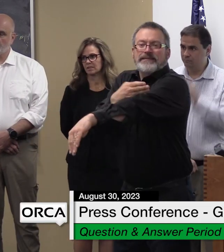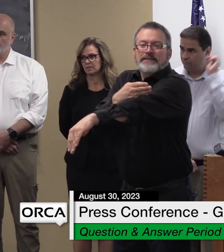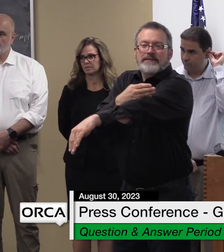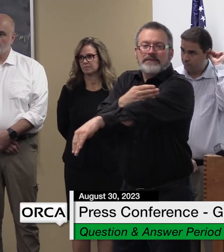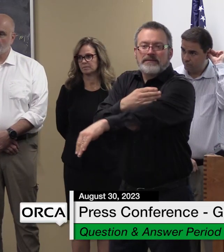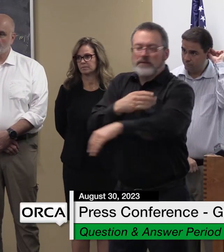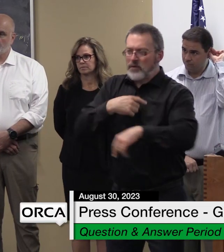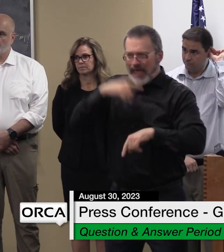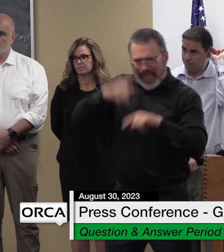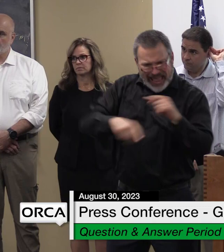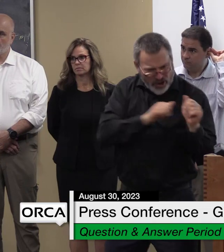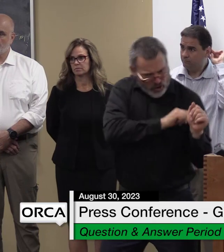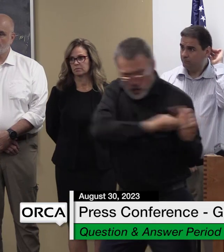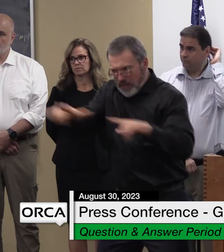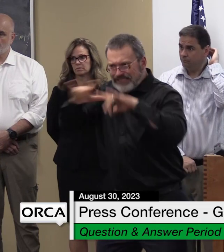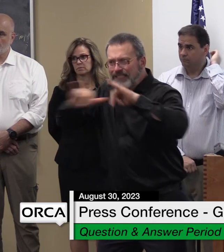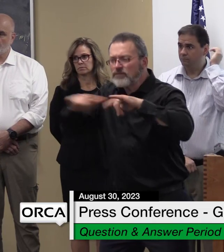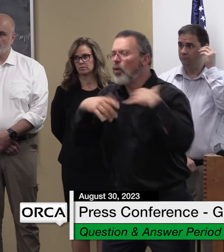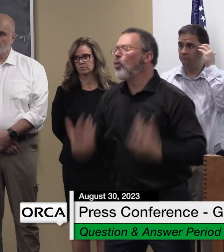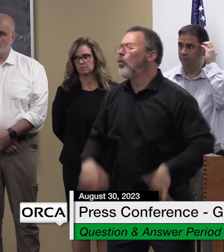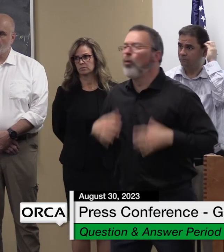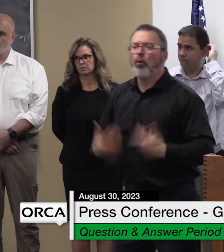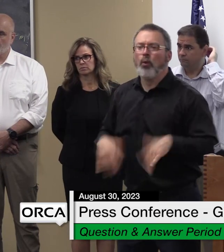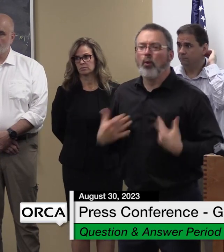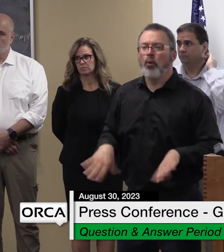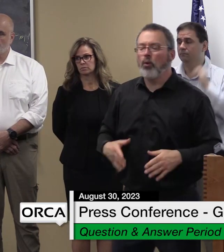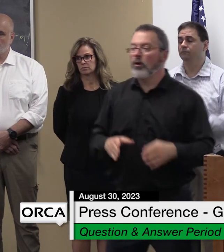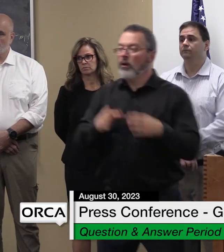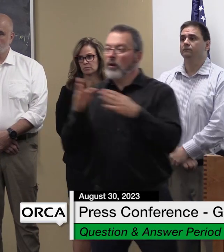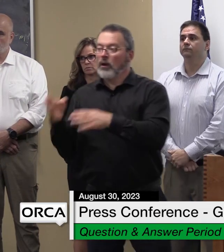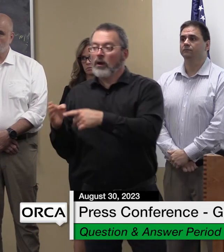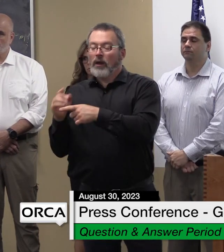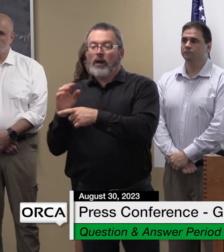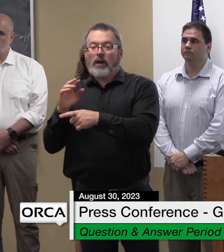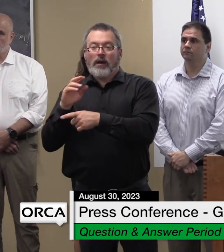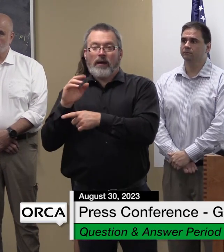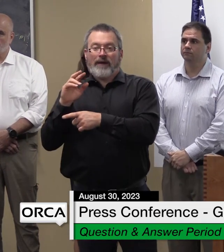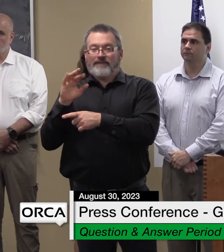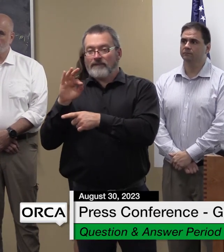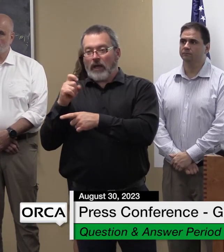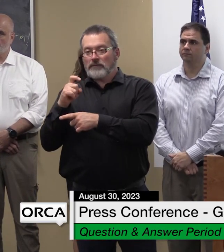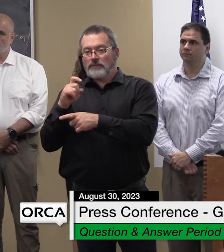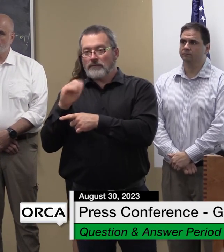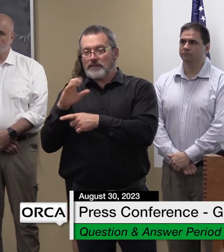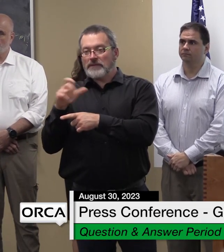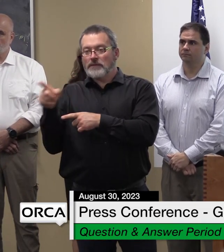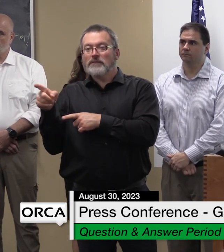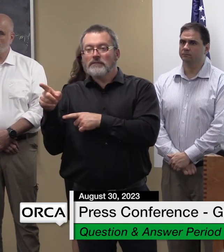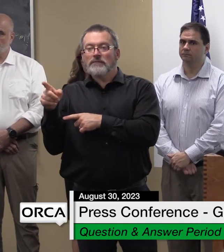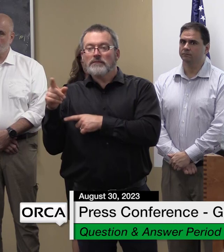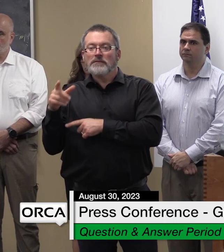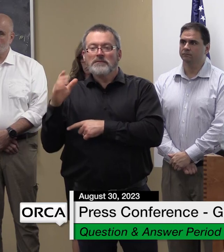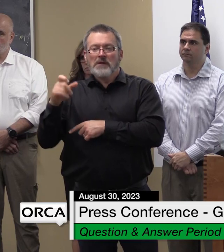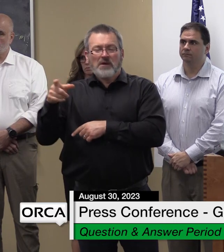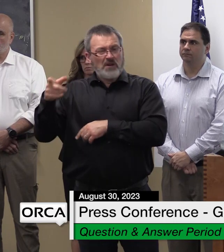you for the economic future of Central Vermont and Montpelier specifically? Obviously, in the near term, many businesses aren't open currently. But